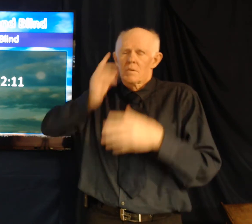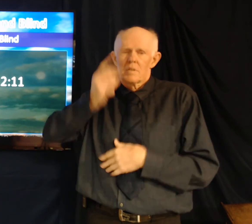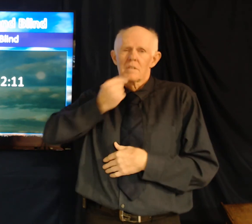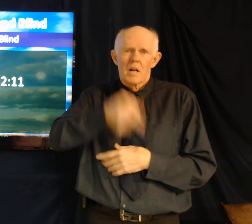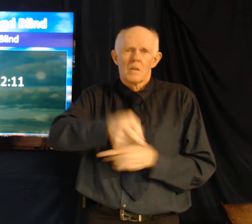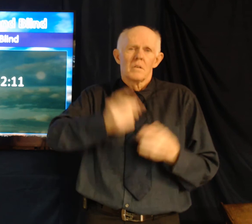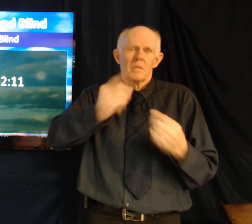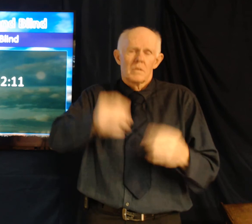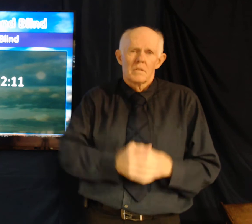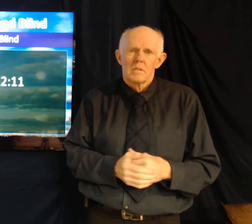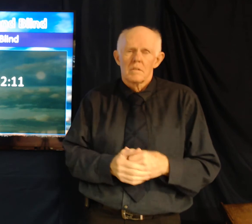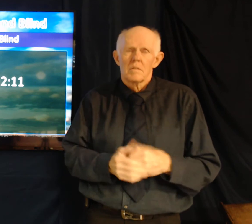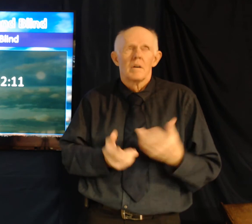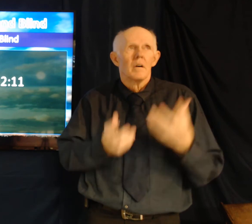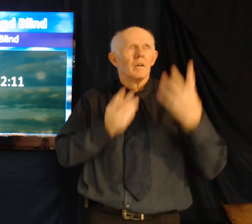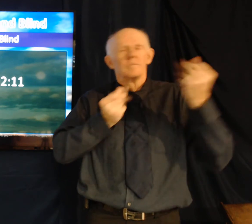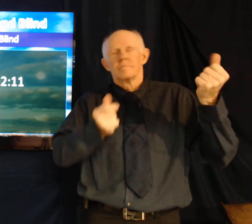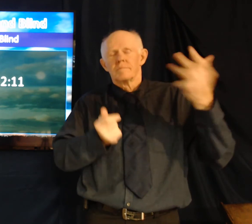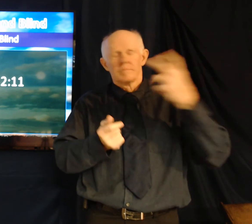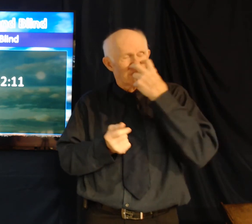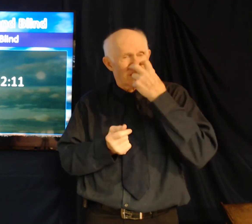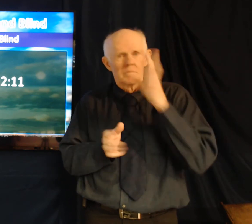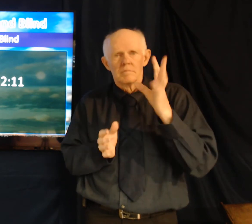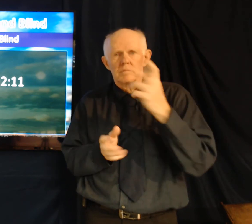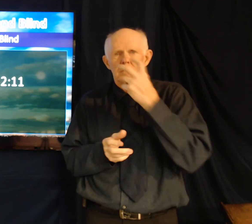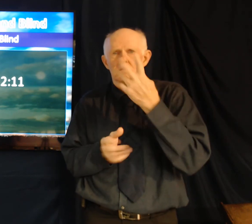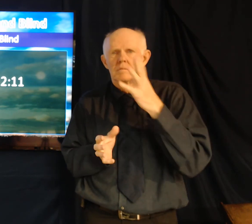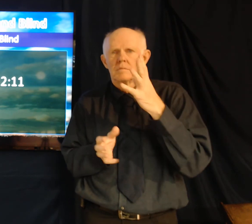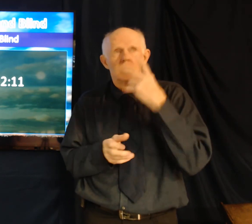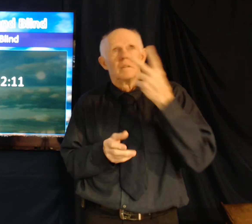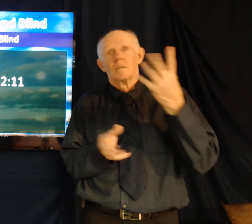why you persecute me? And he became blind.